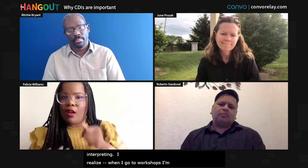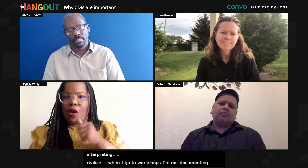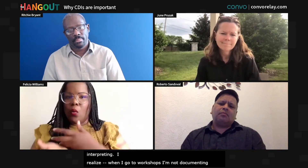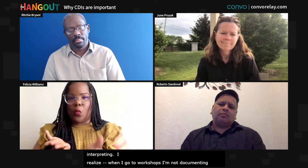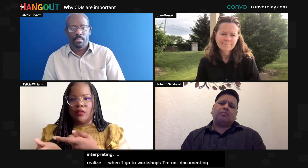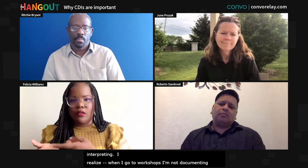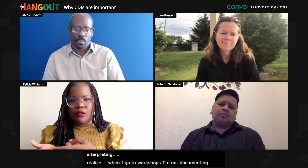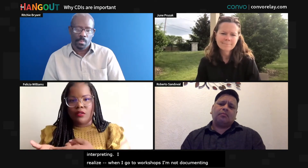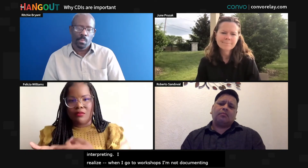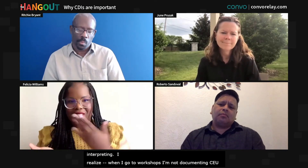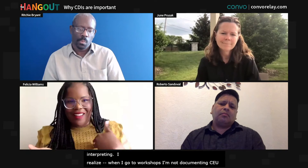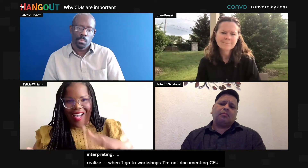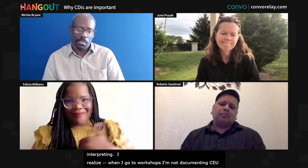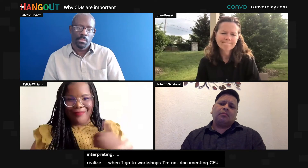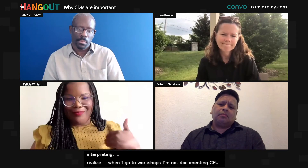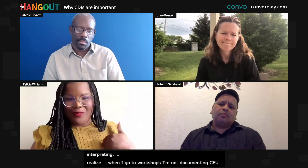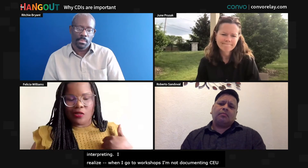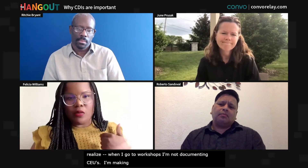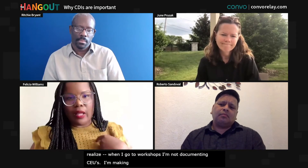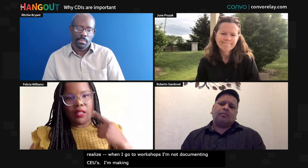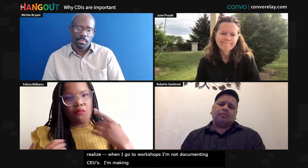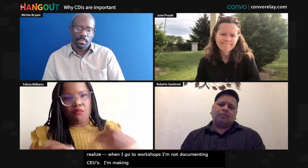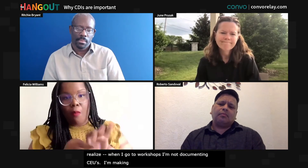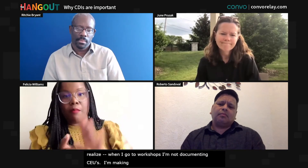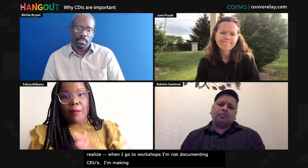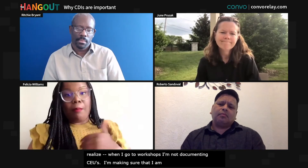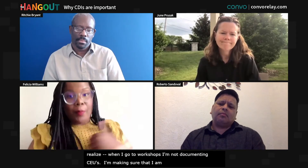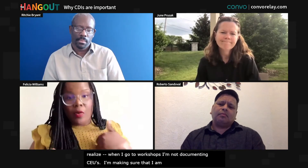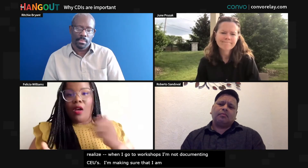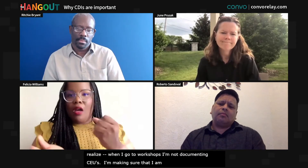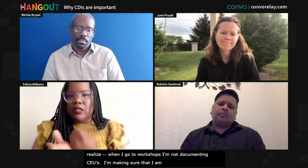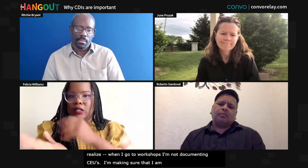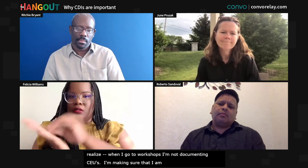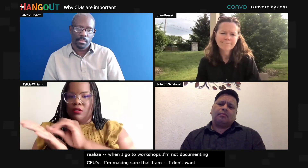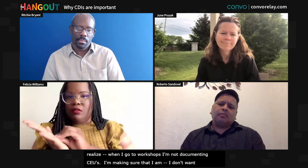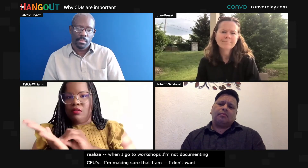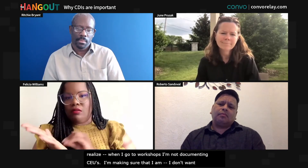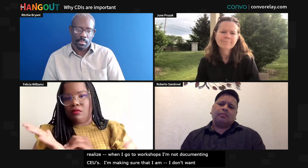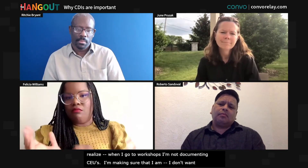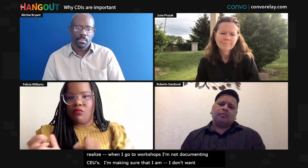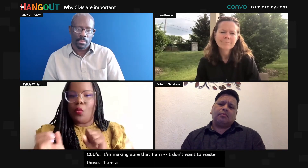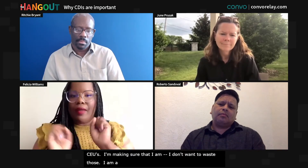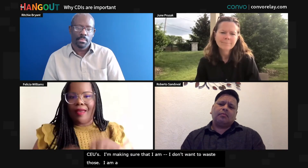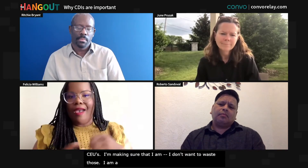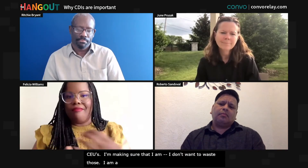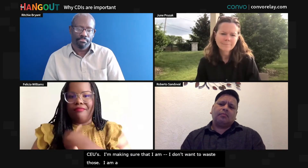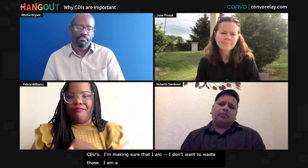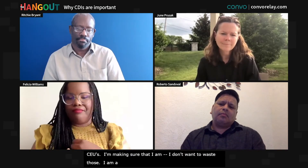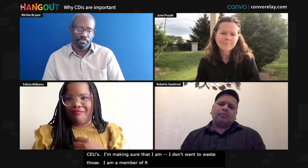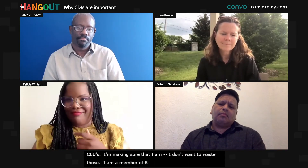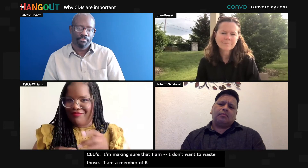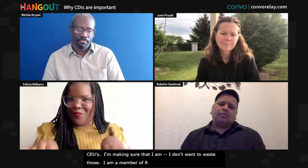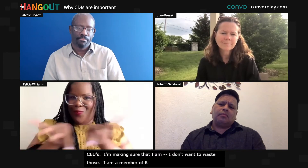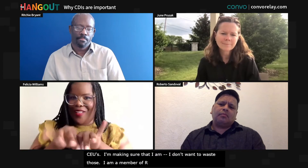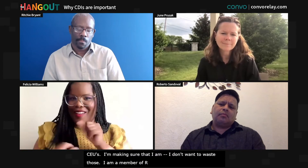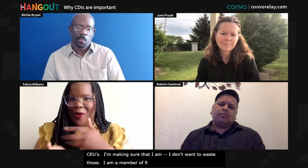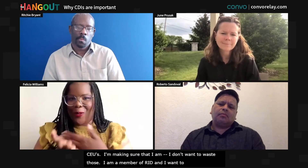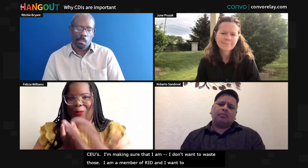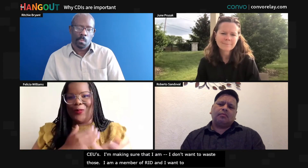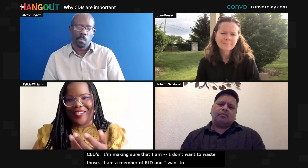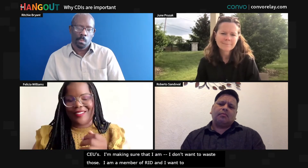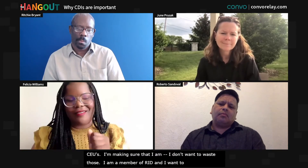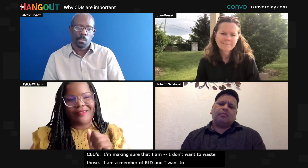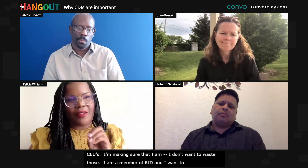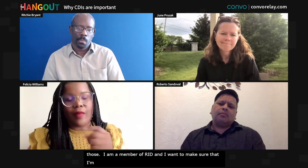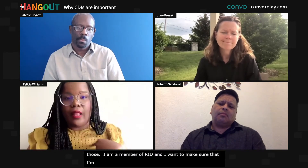I'm making sure that I don't want to waste those. I am a member of RID and I want to make sure that I'm documenting that. I